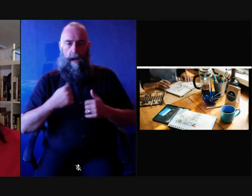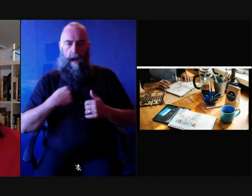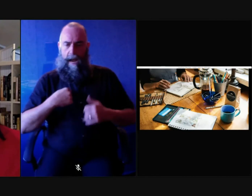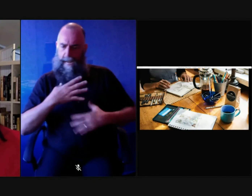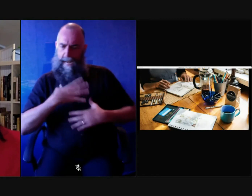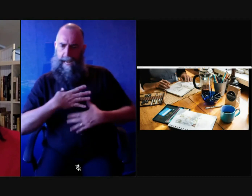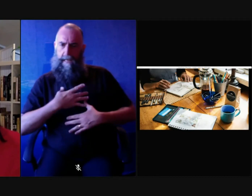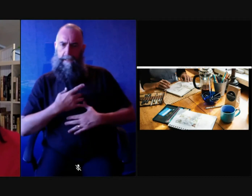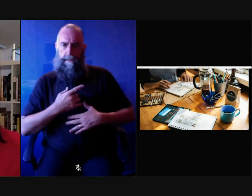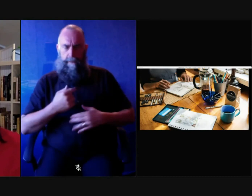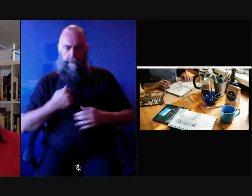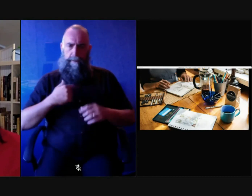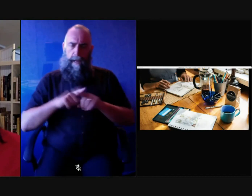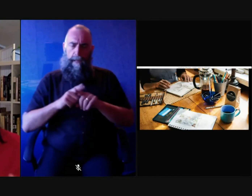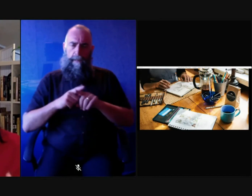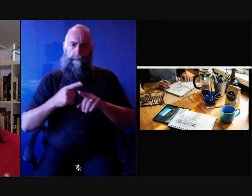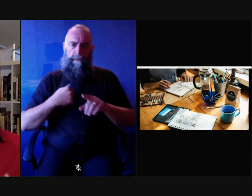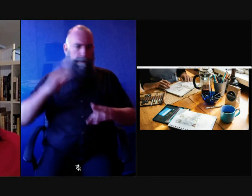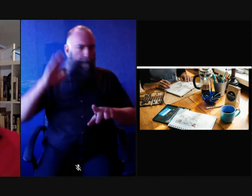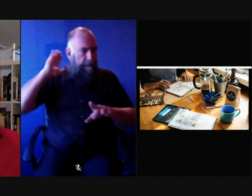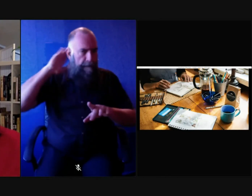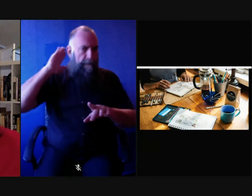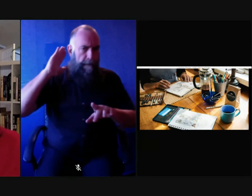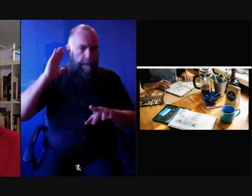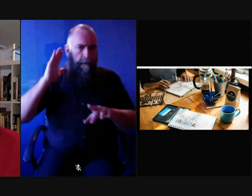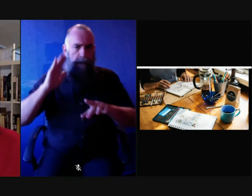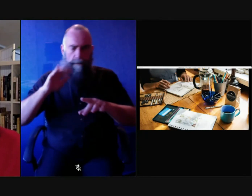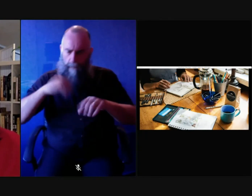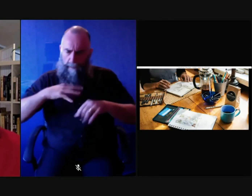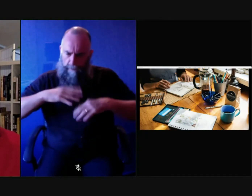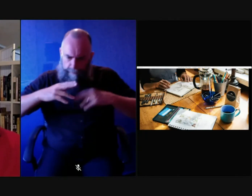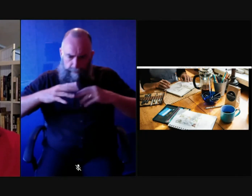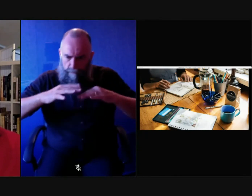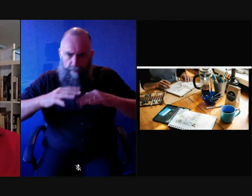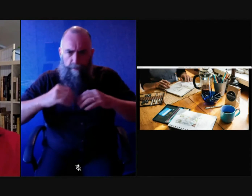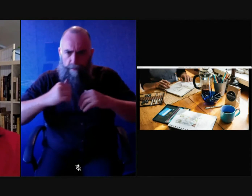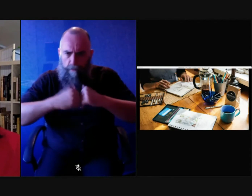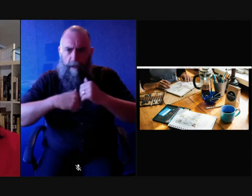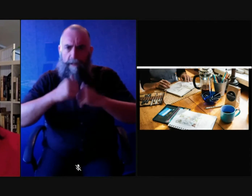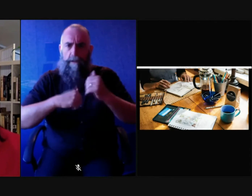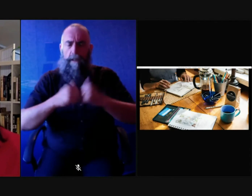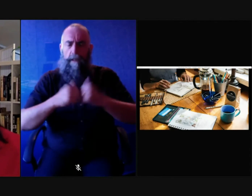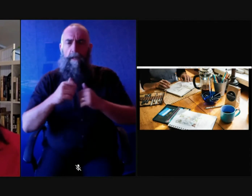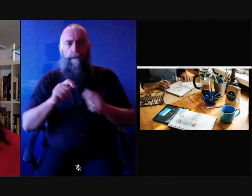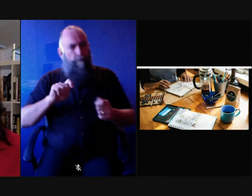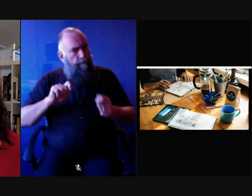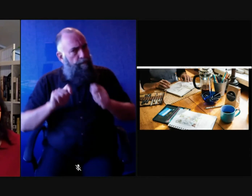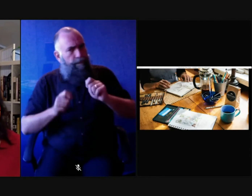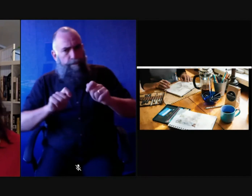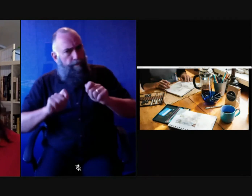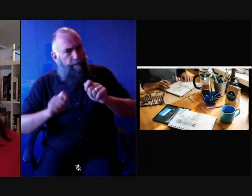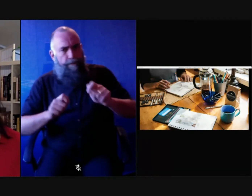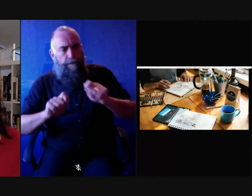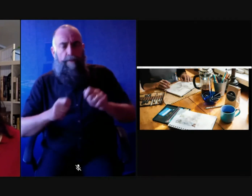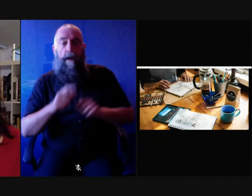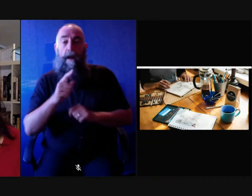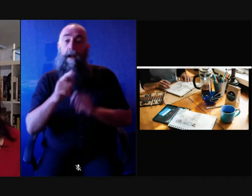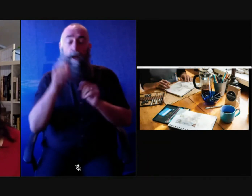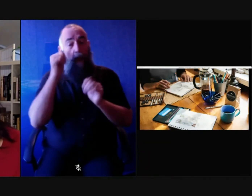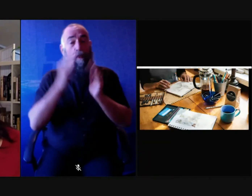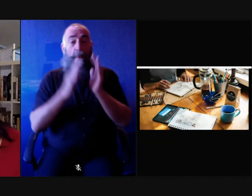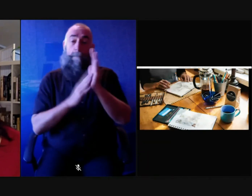people sometimes rebel against this idea, but we talk constantly with people about the Monday morning